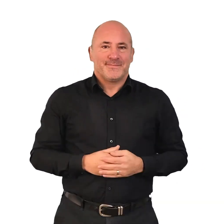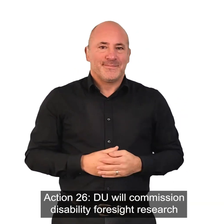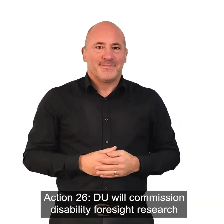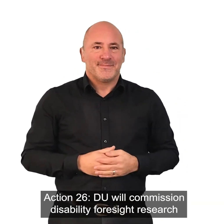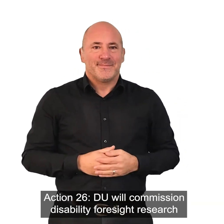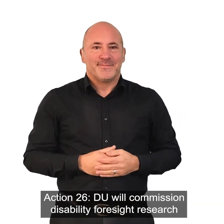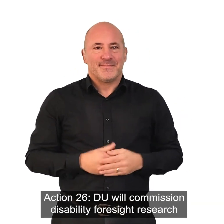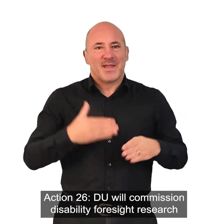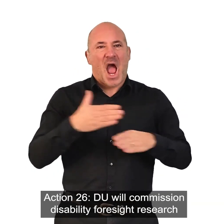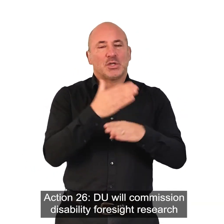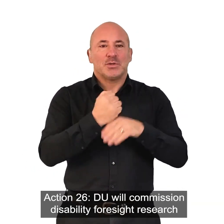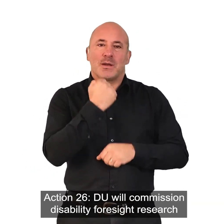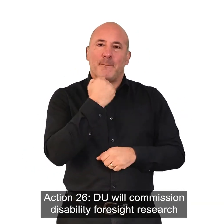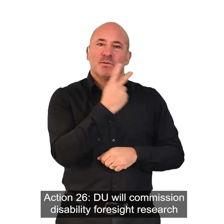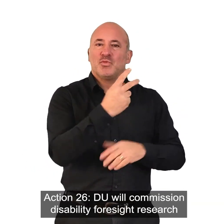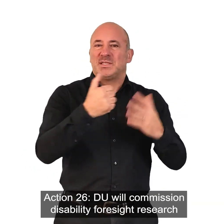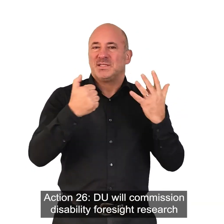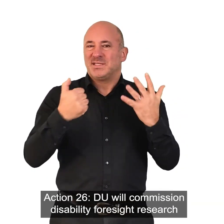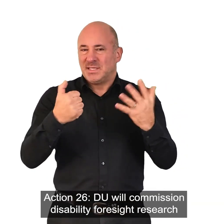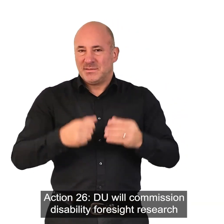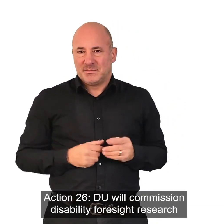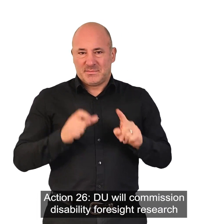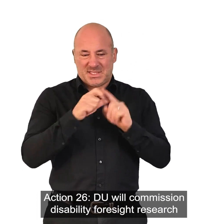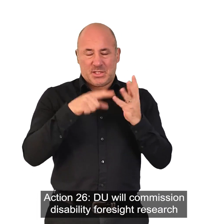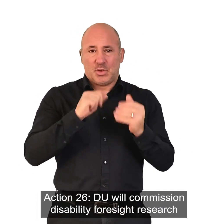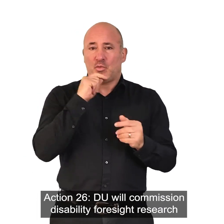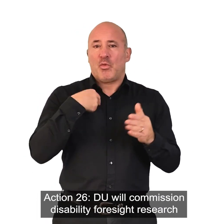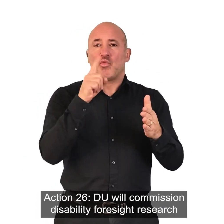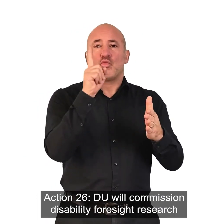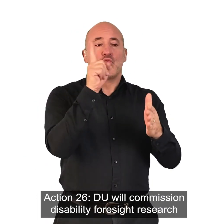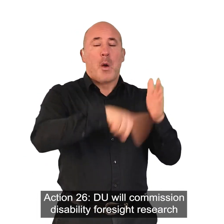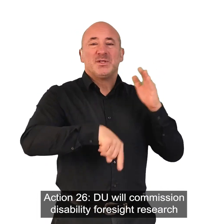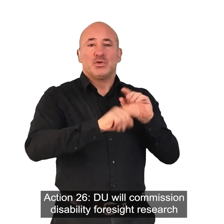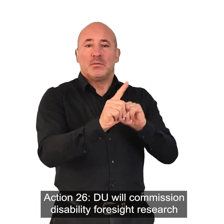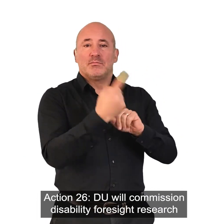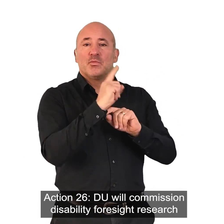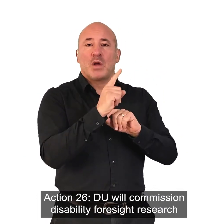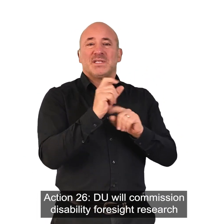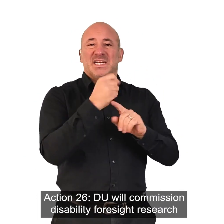Action 26. DU will commission disability foresight research